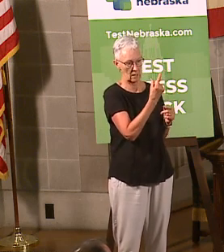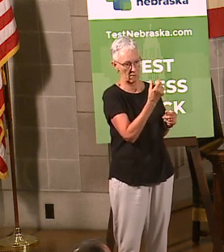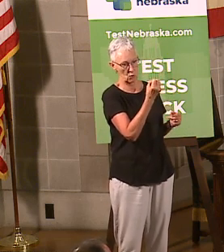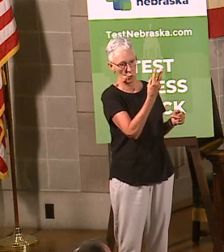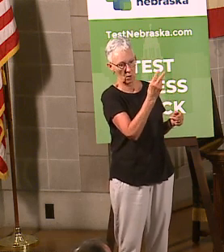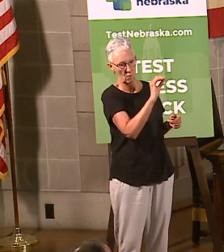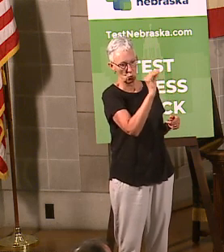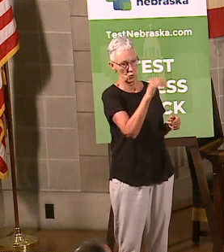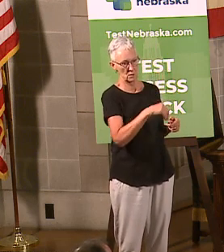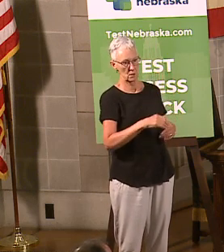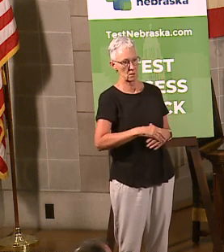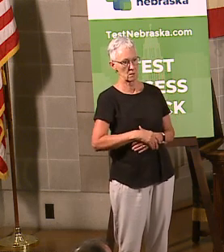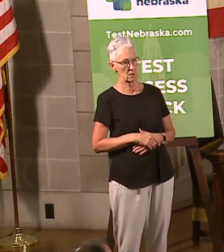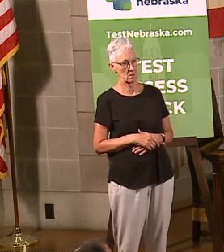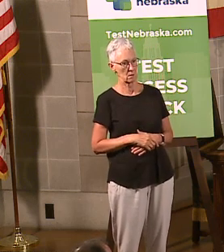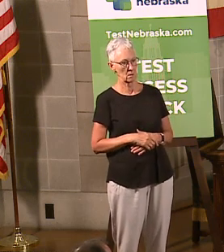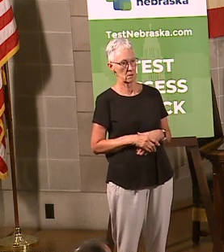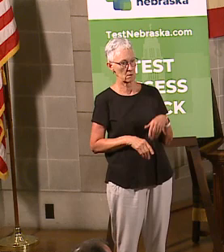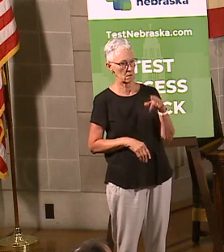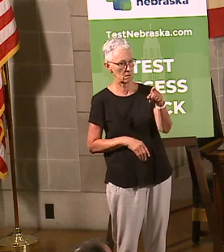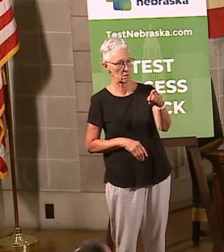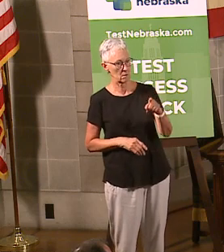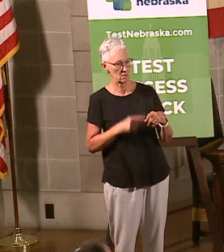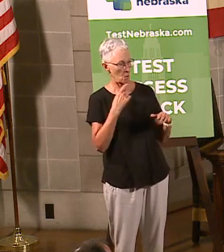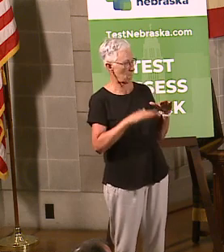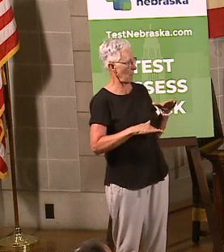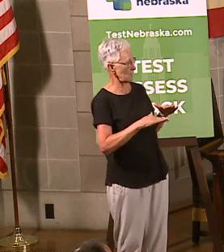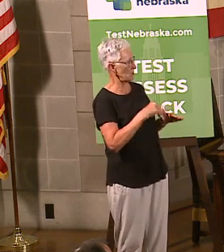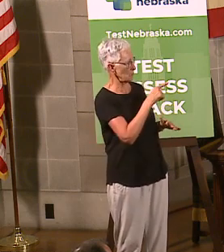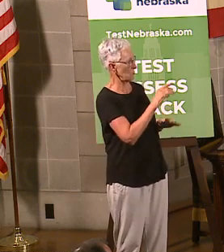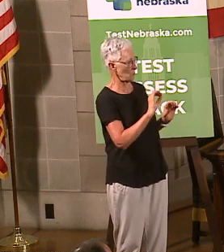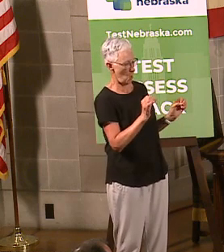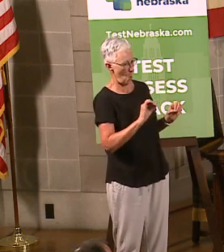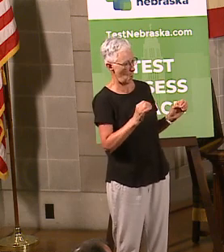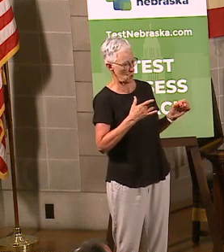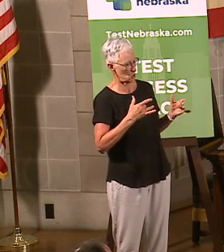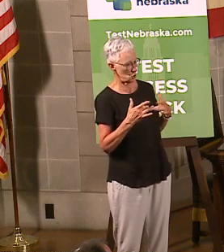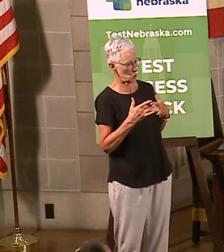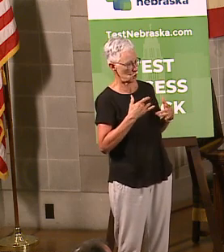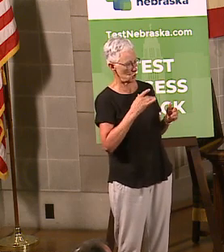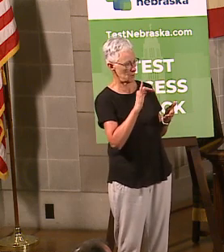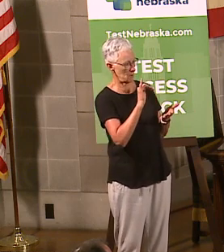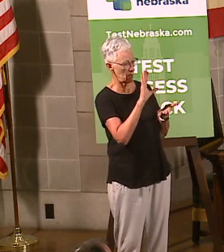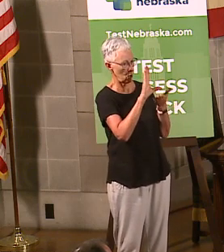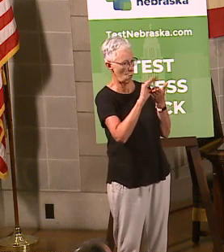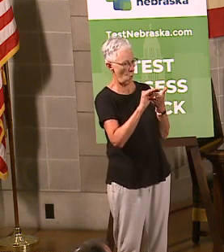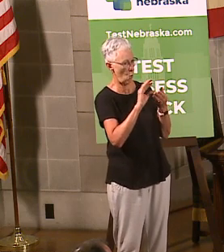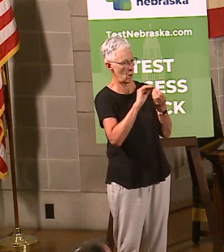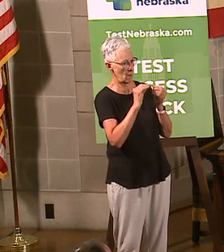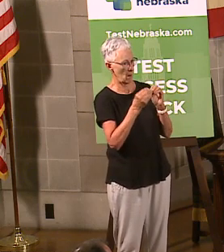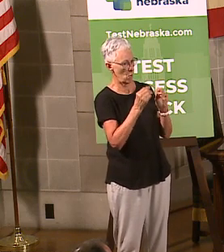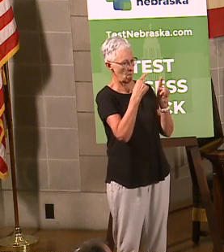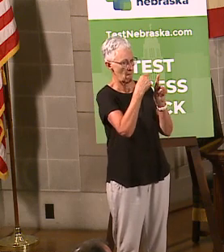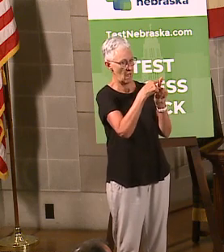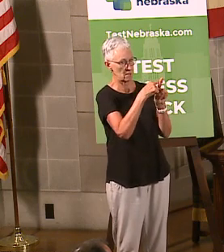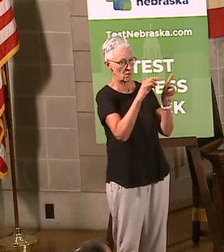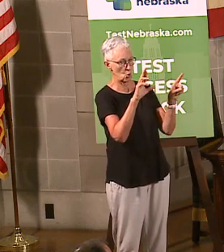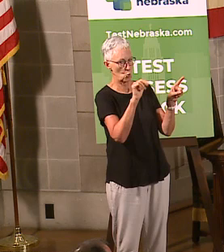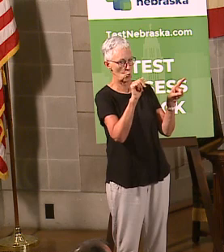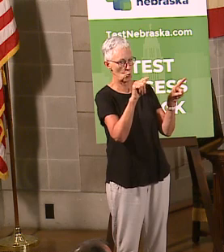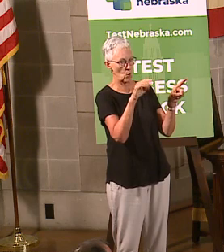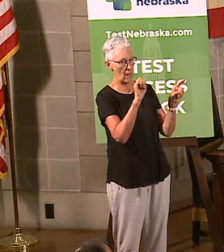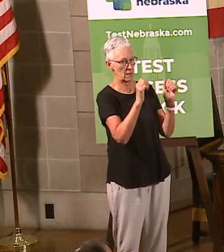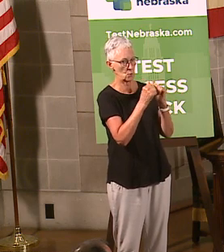Yeah. So basically, you don't have any concerns about I do, positivity rates? I do not have any concerns about low positivity rates with Test